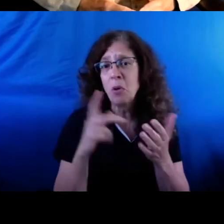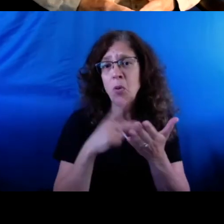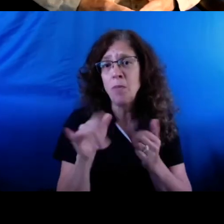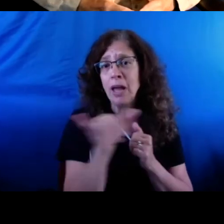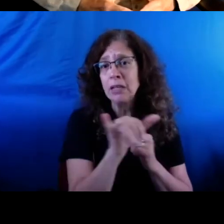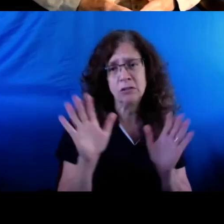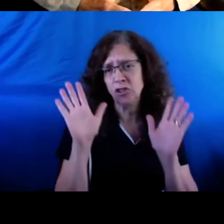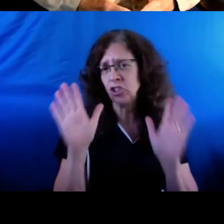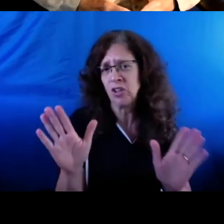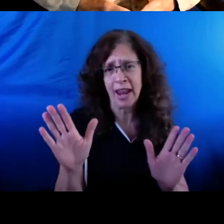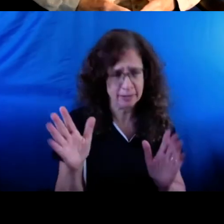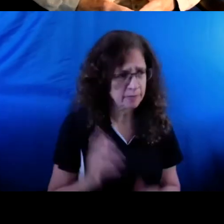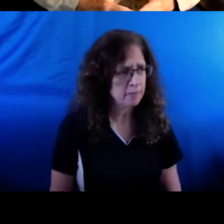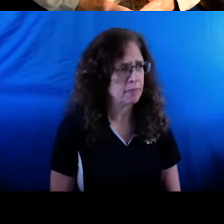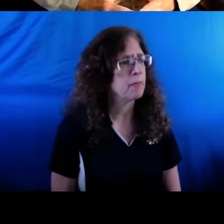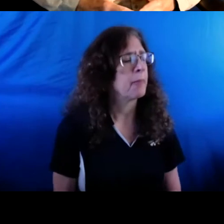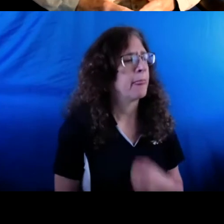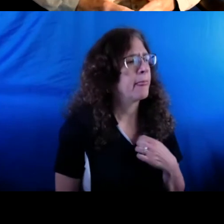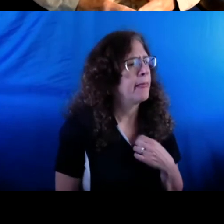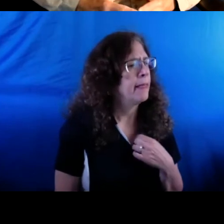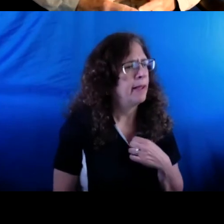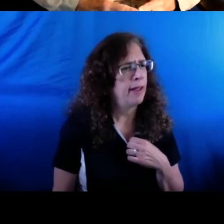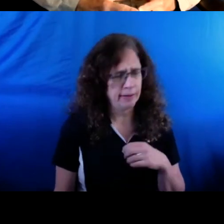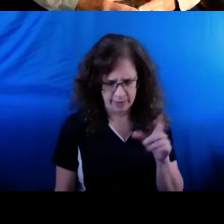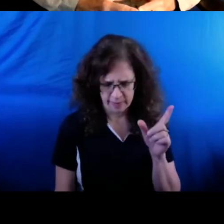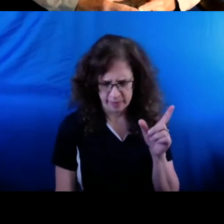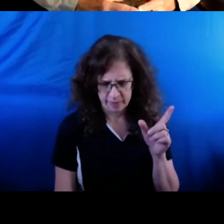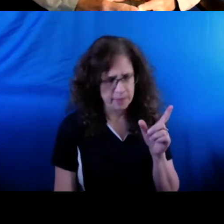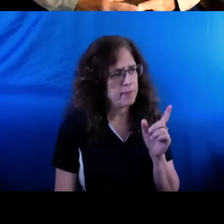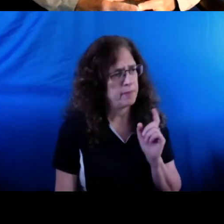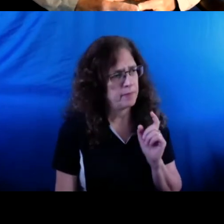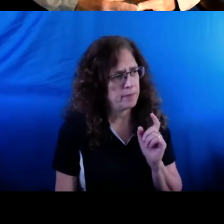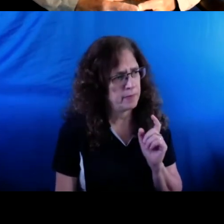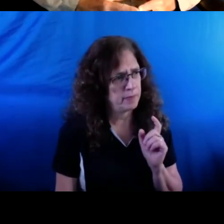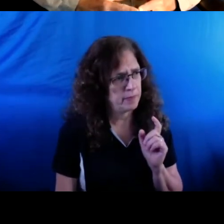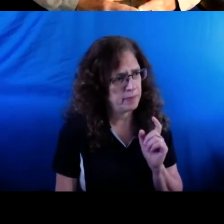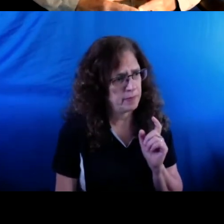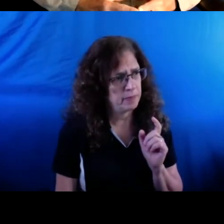school. Other may have similar programs, which is also great.